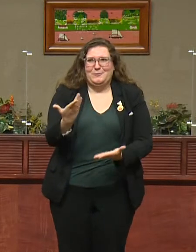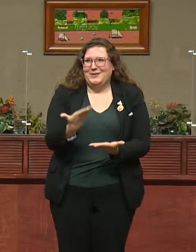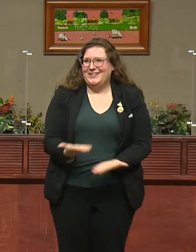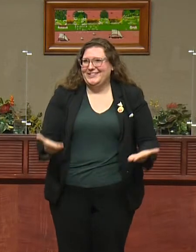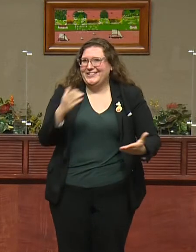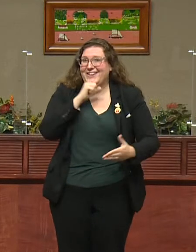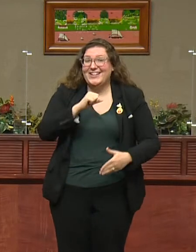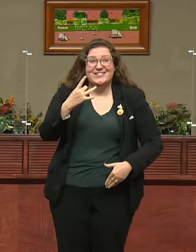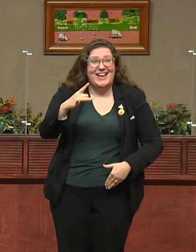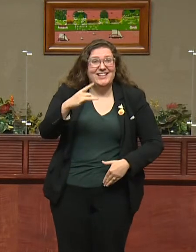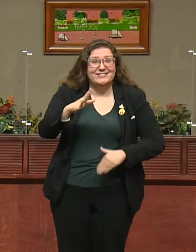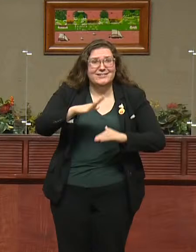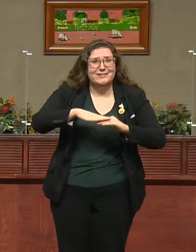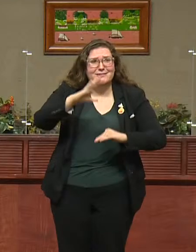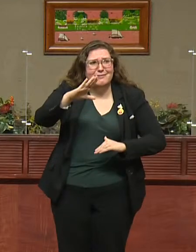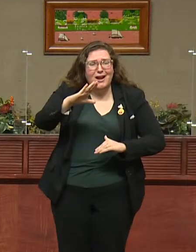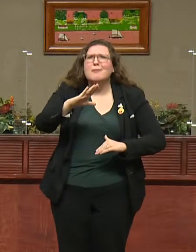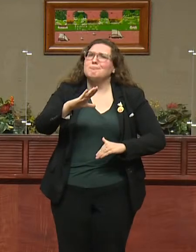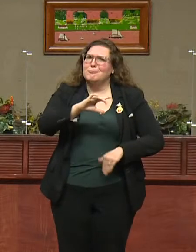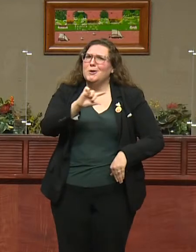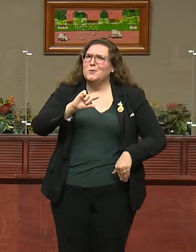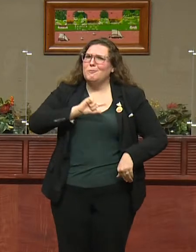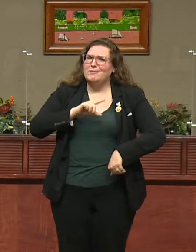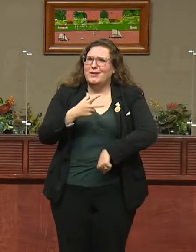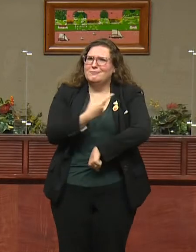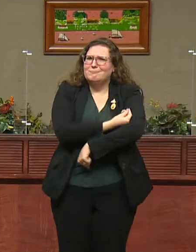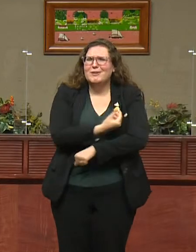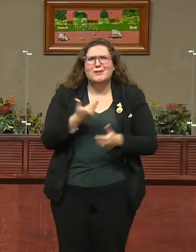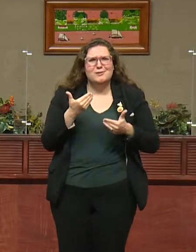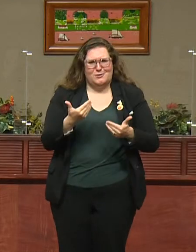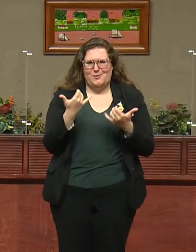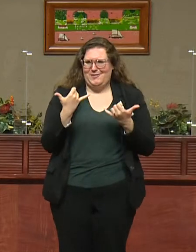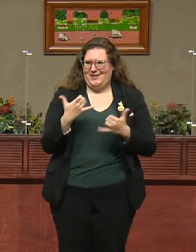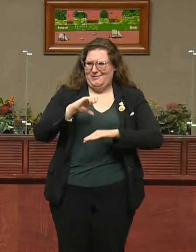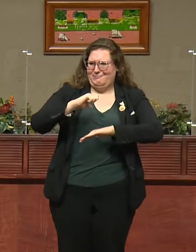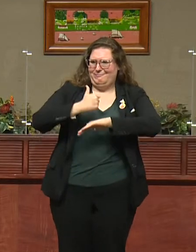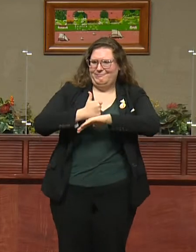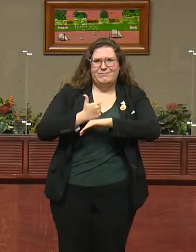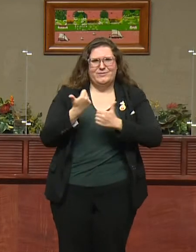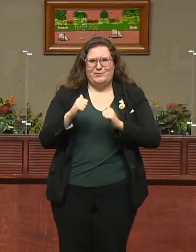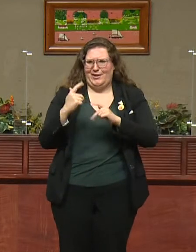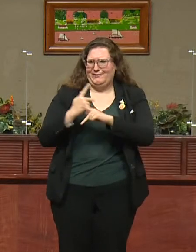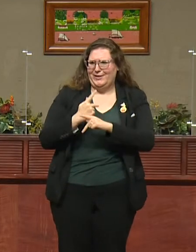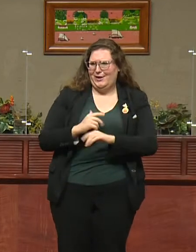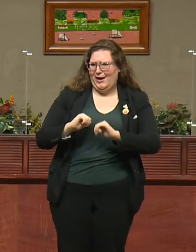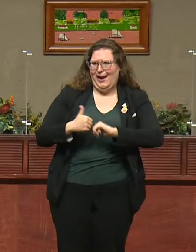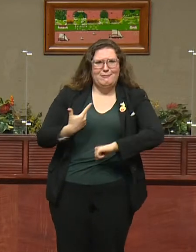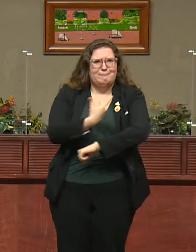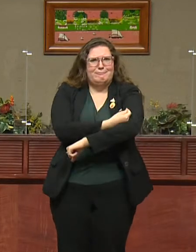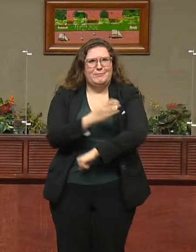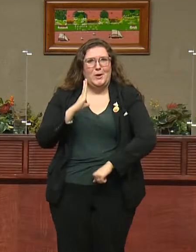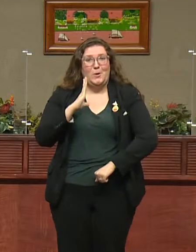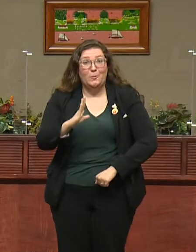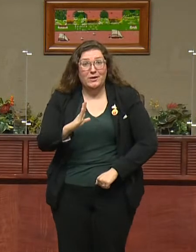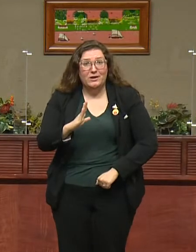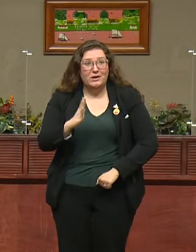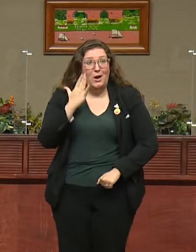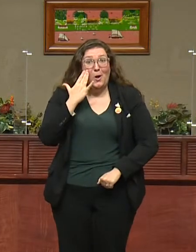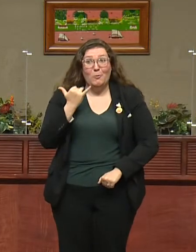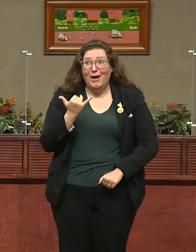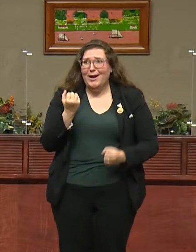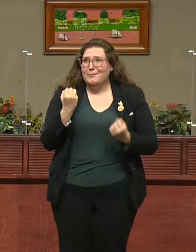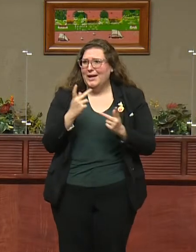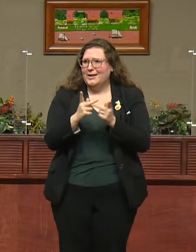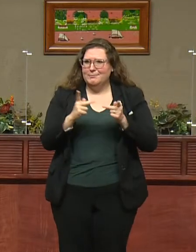encourage everybody to make a plan on how you're going to get vaccinated. There are many different sites, as Mayor Demings